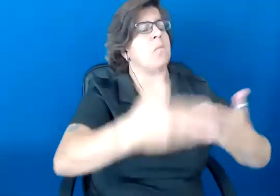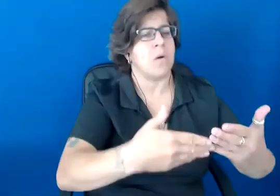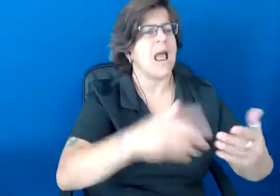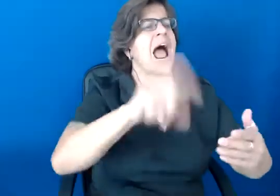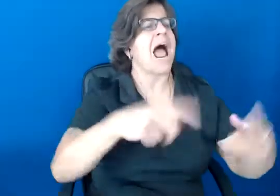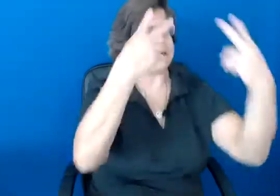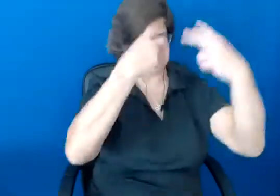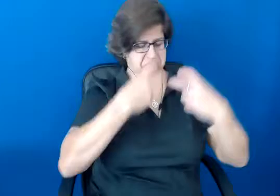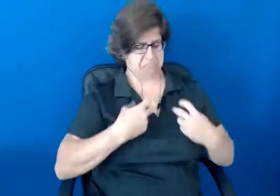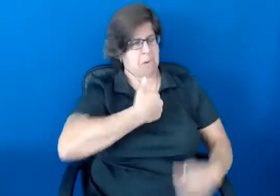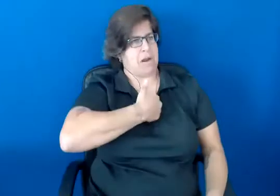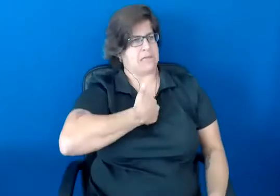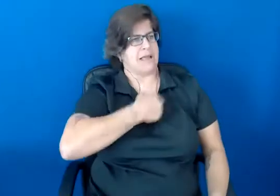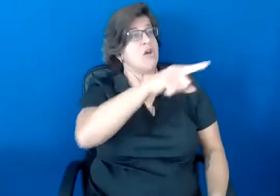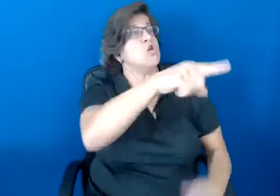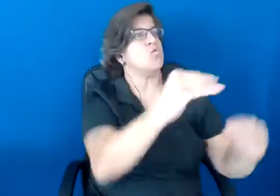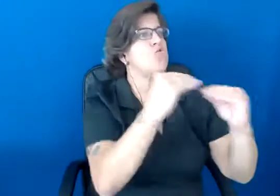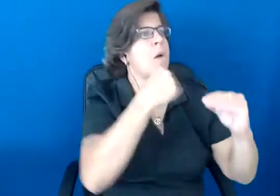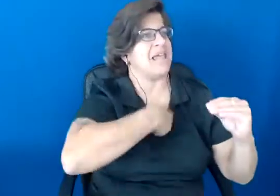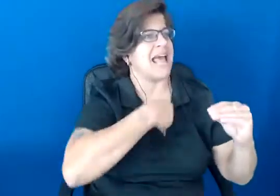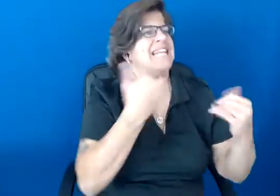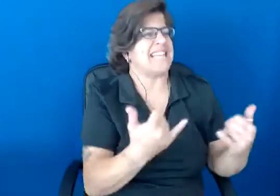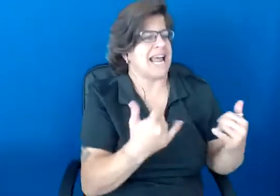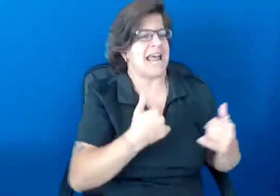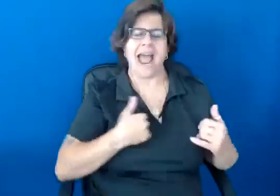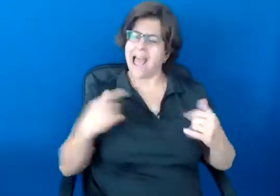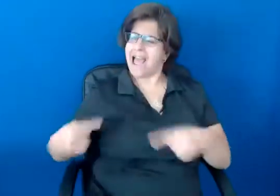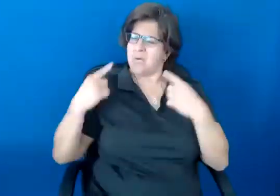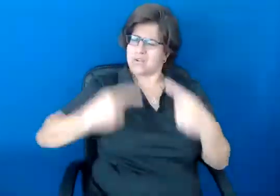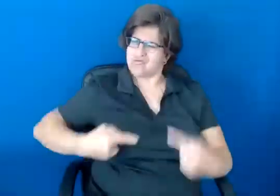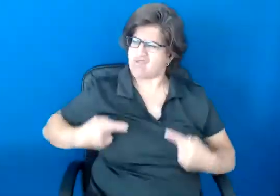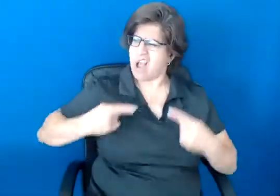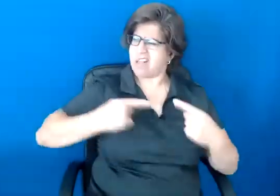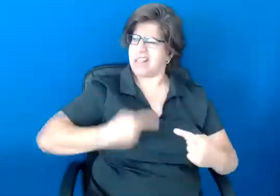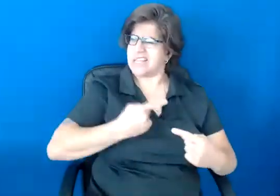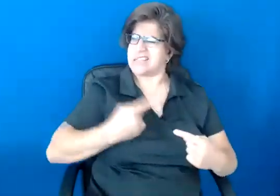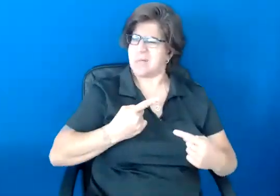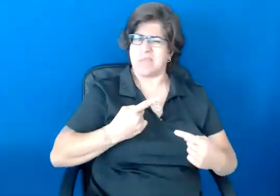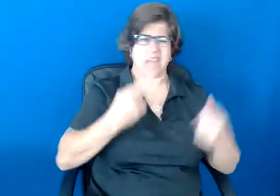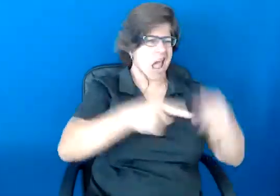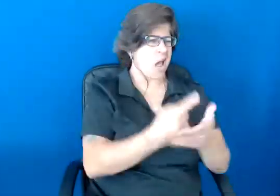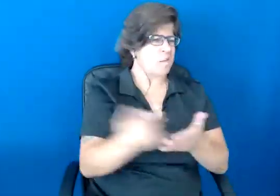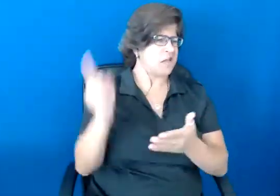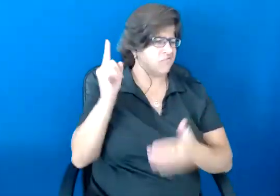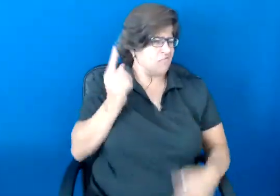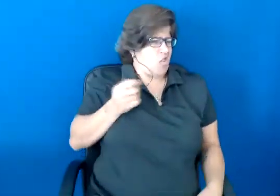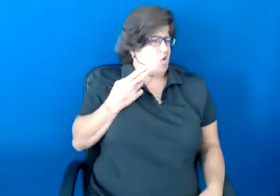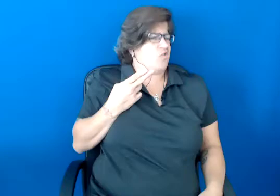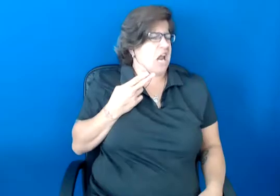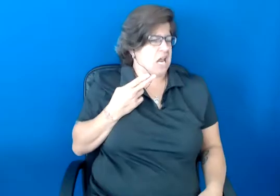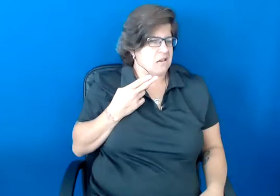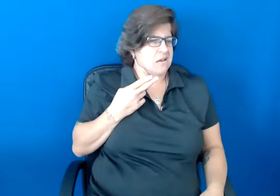at myself. And you taught me that today. I was struggling with something that happened on Thursday.